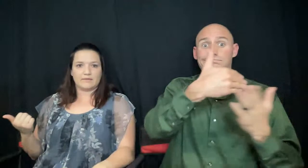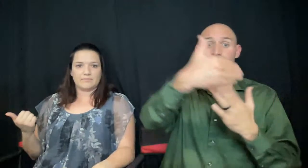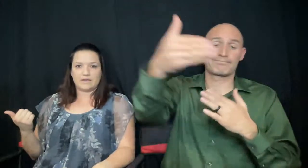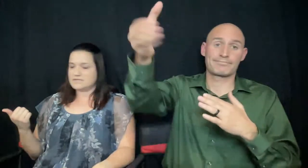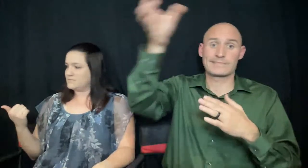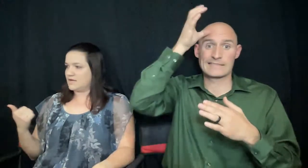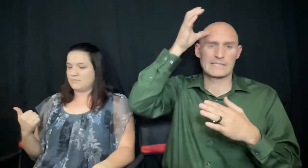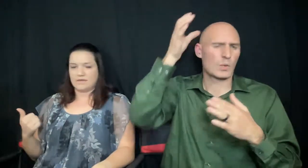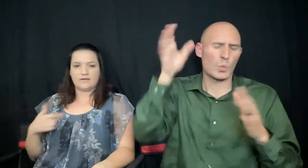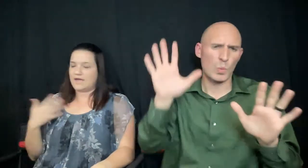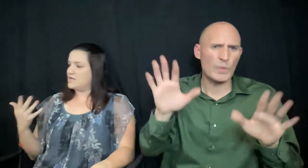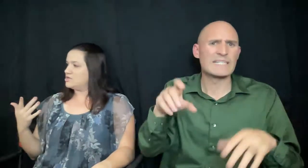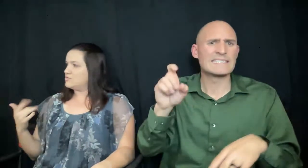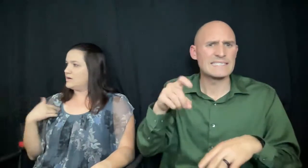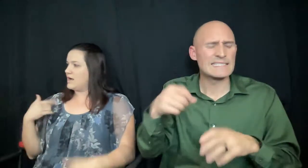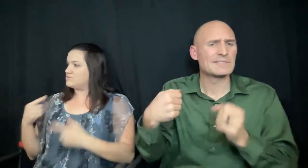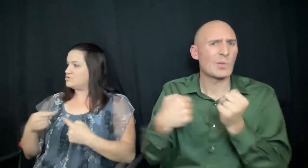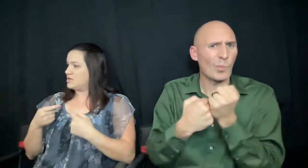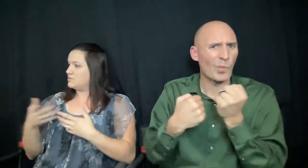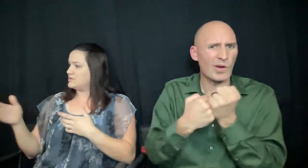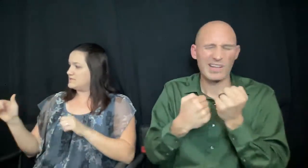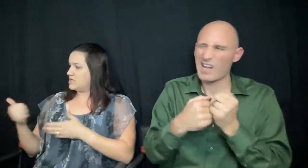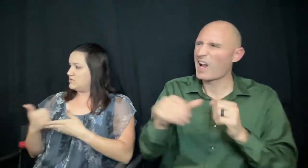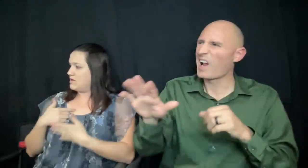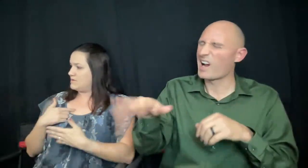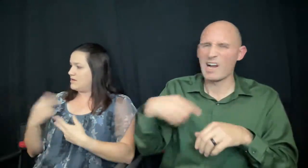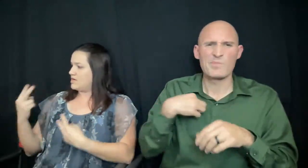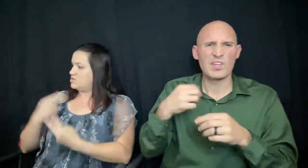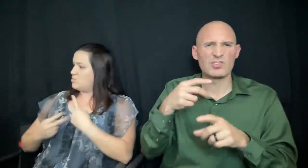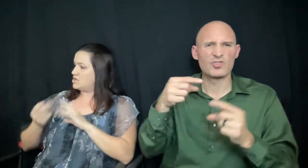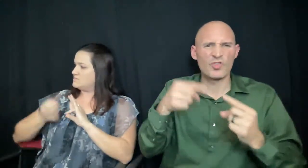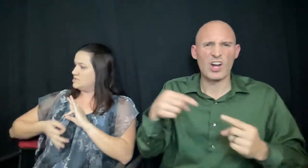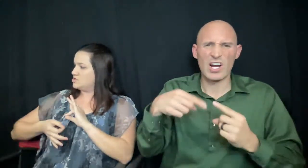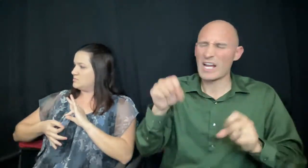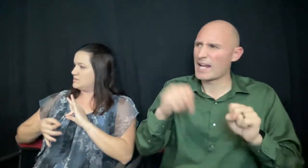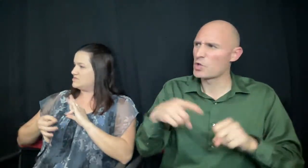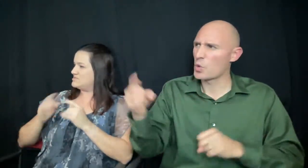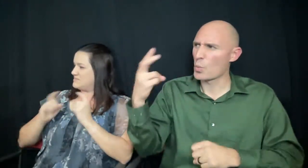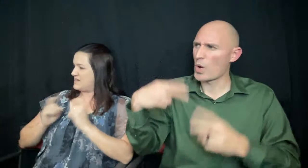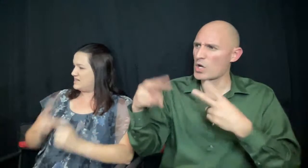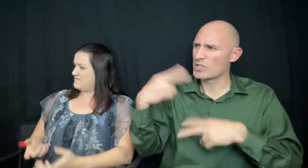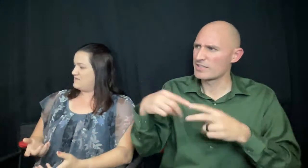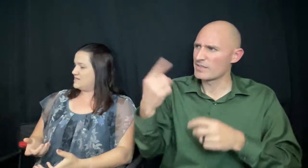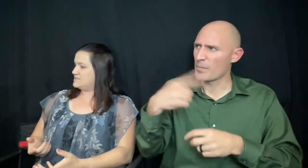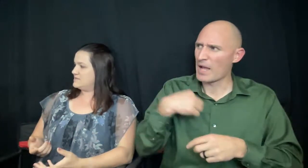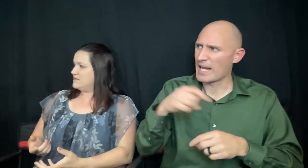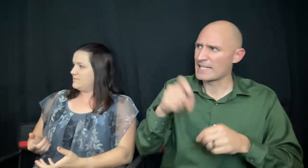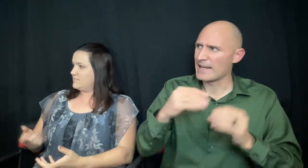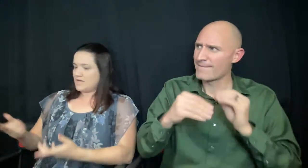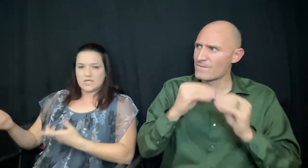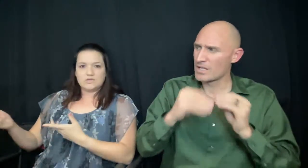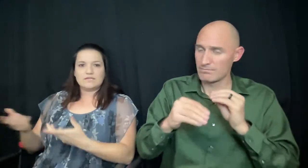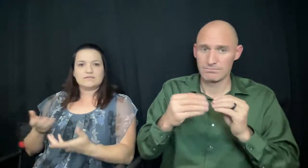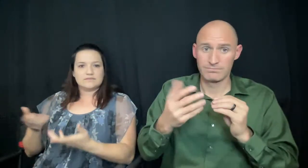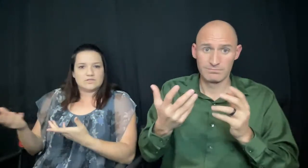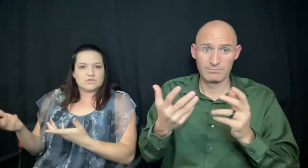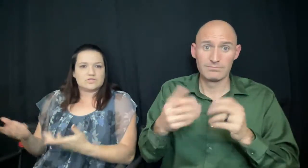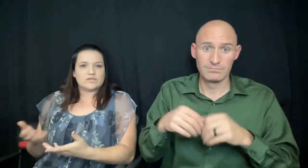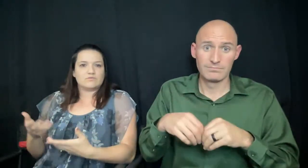I need someone to help me out. Hey, you know what? I'm struggling with this. Can you help me out? Can you watch me interpret? Is there something I need to fix? You need, there's nothing wrong with